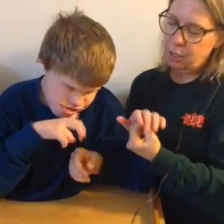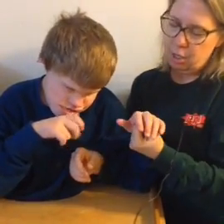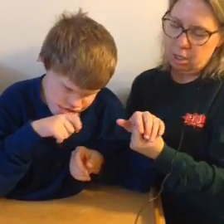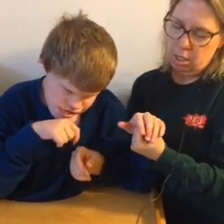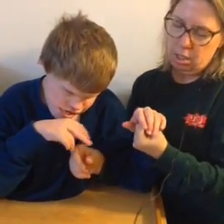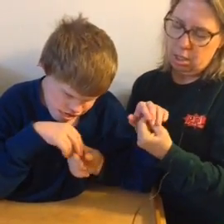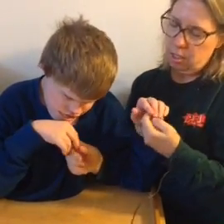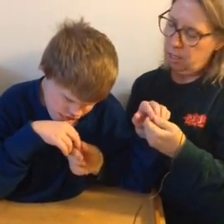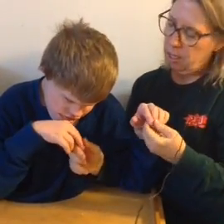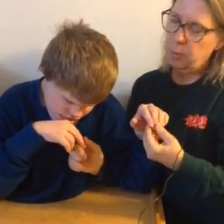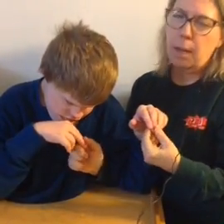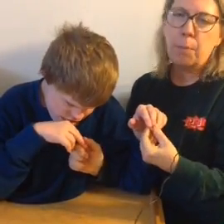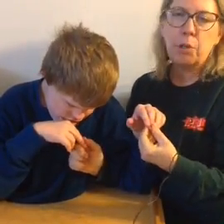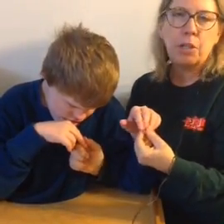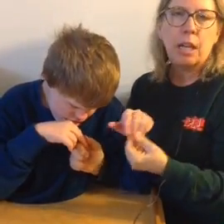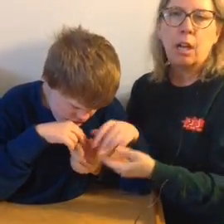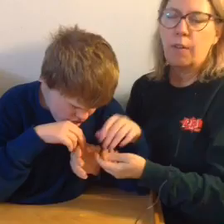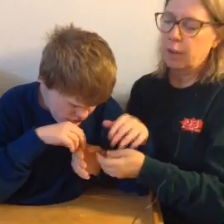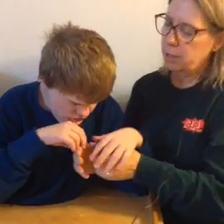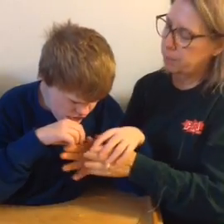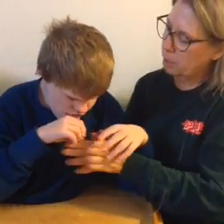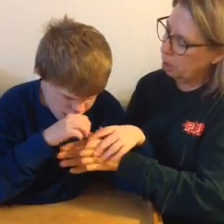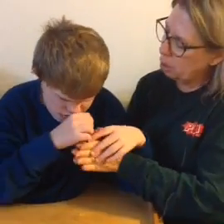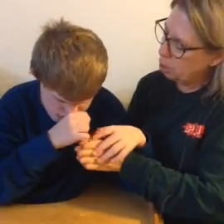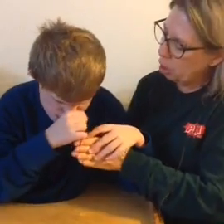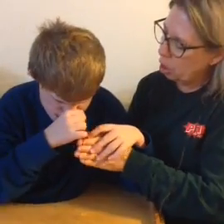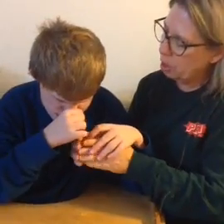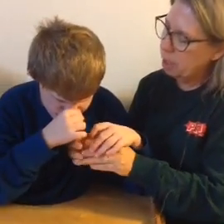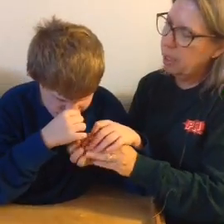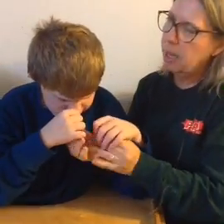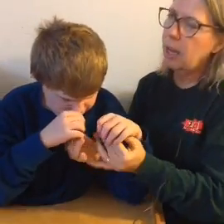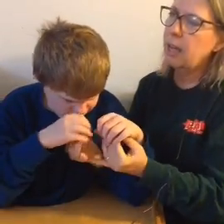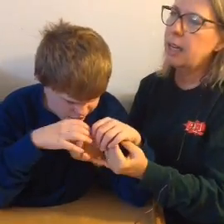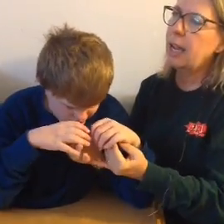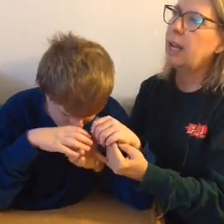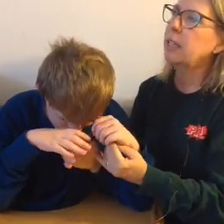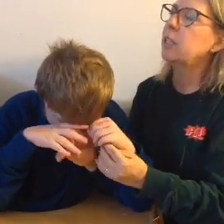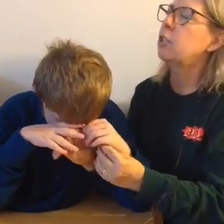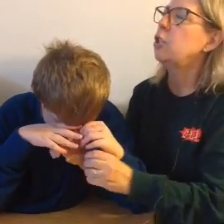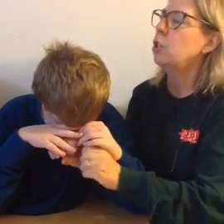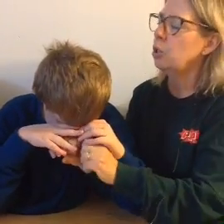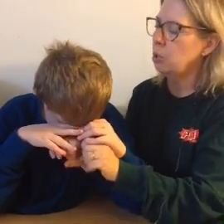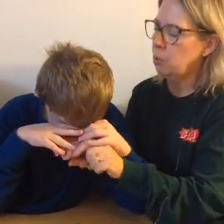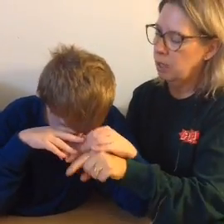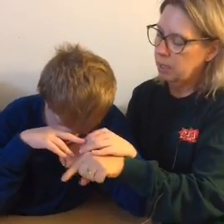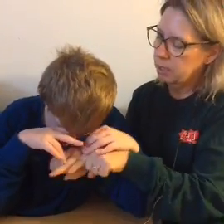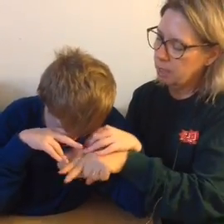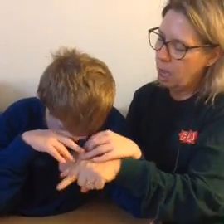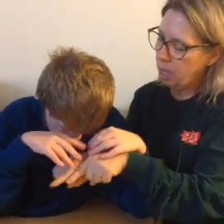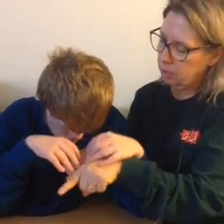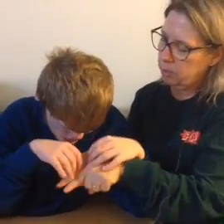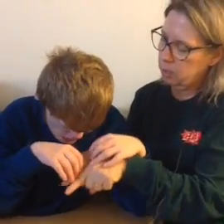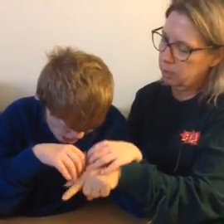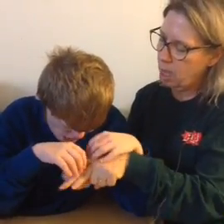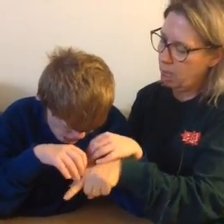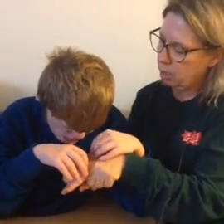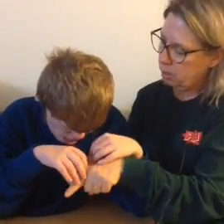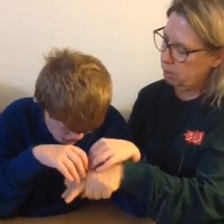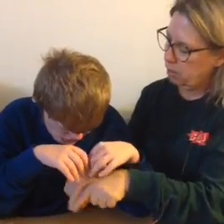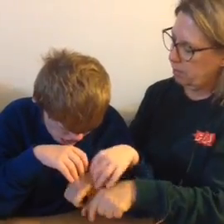sensation when I push down on his fingertips. Good, shirt. Now let's do socks. Socks.